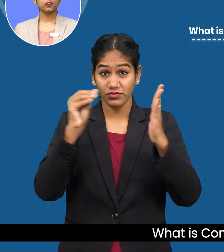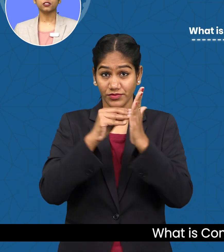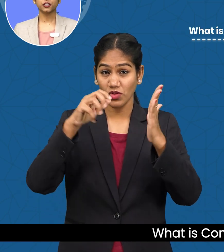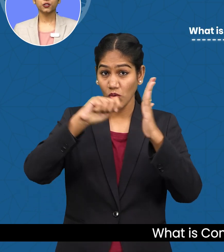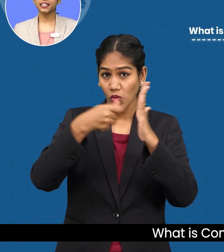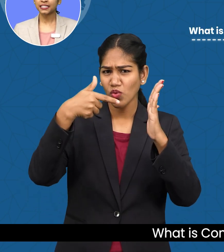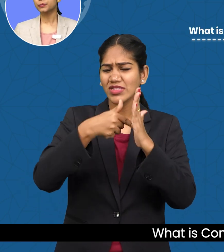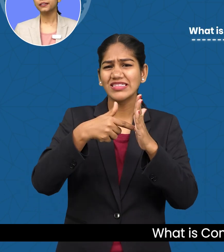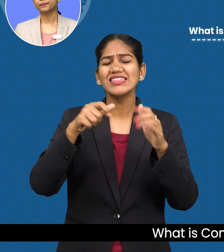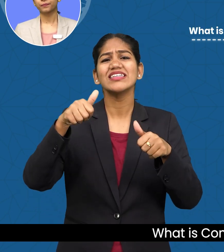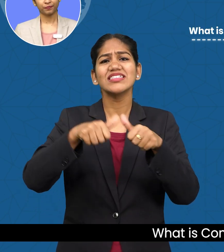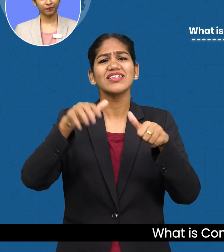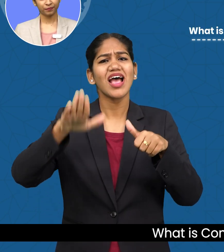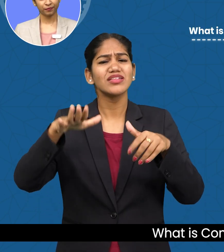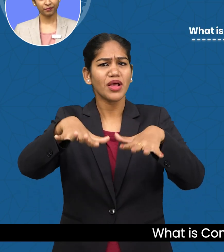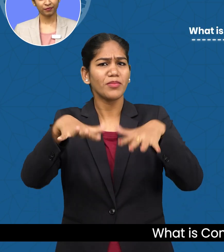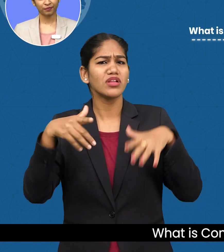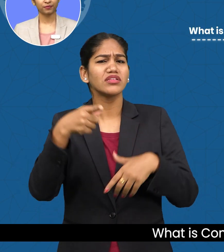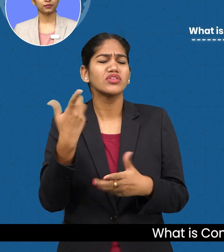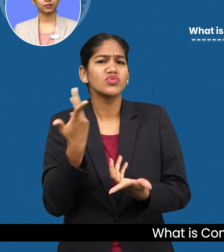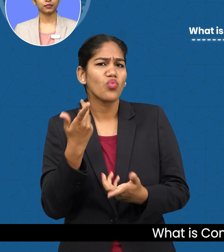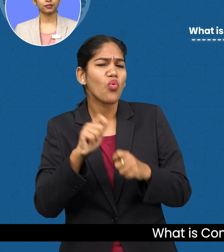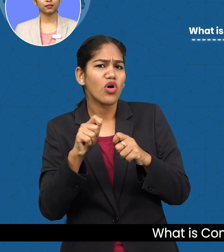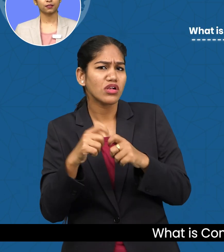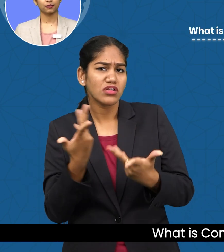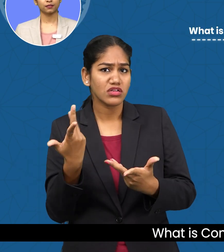What is Constituent Assembly?